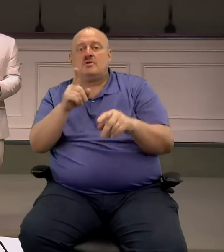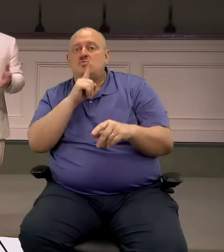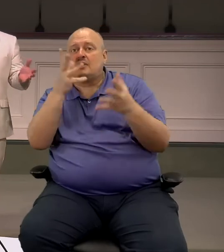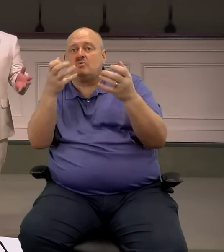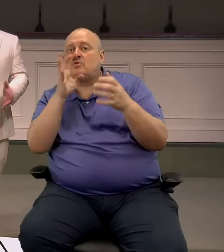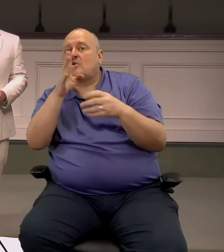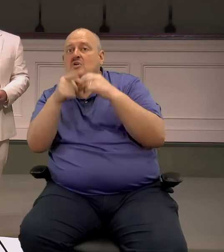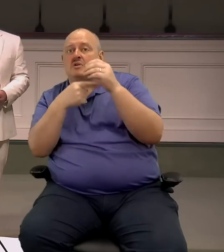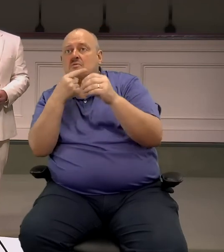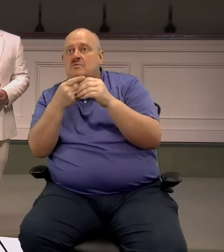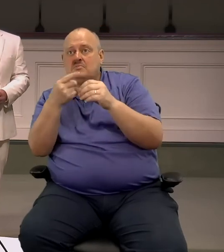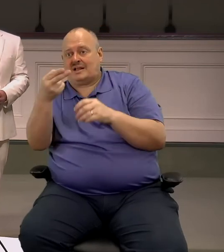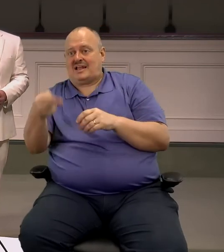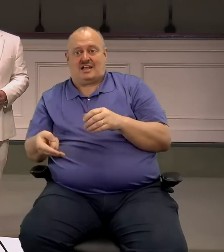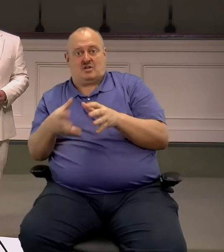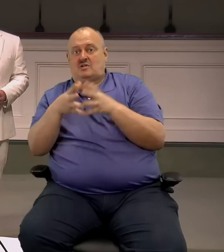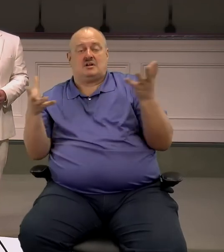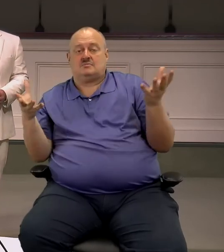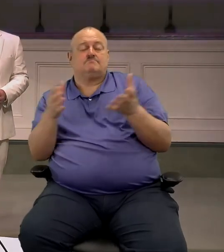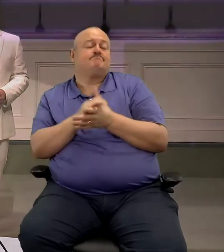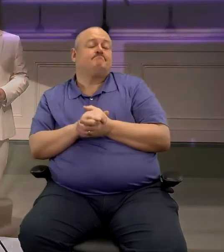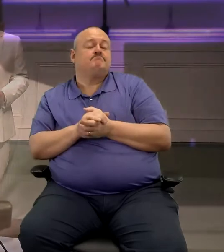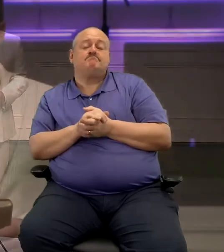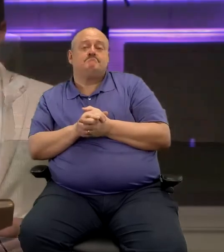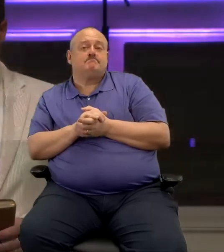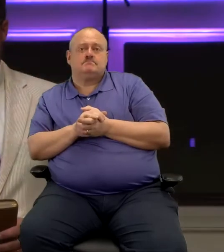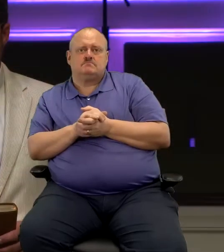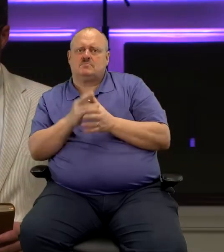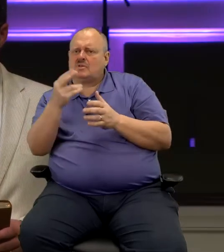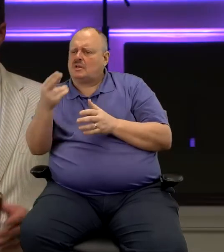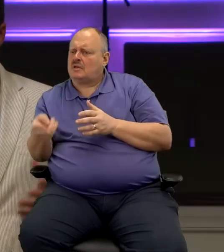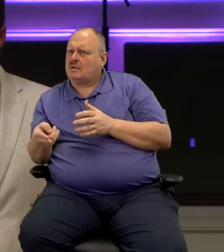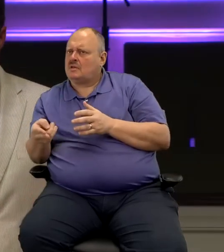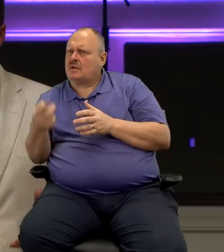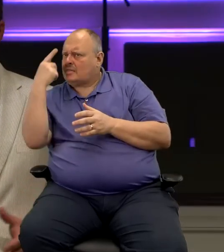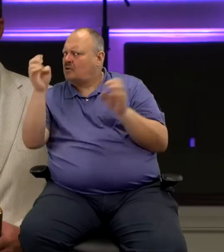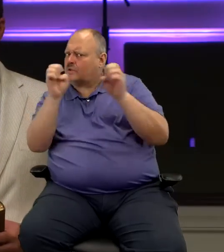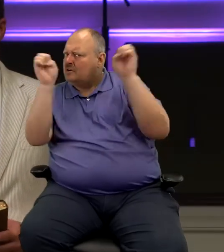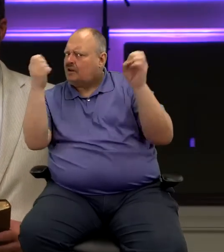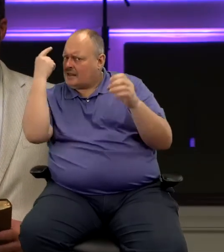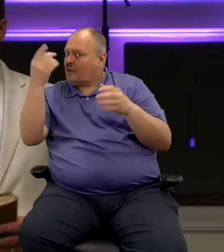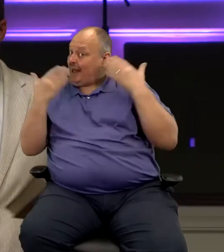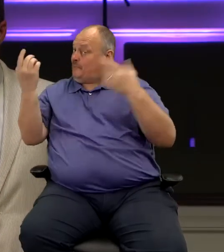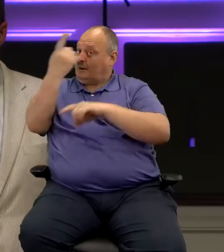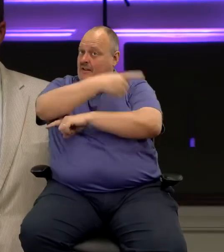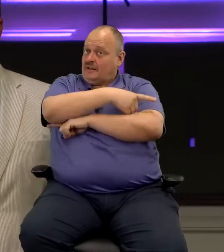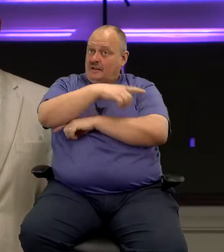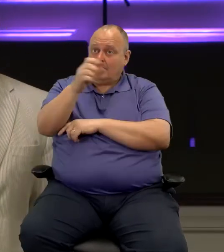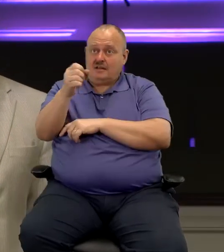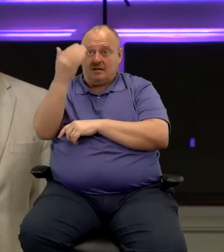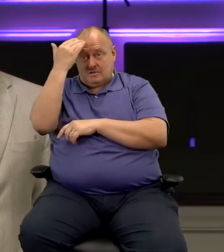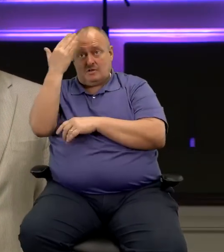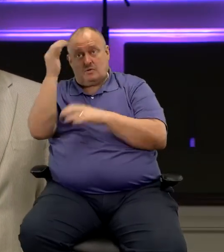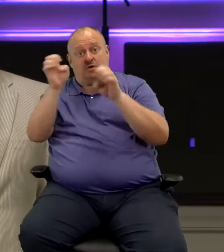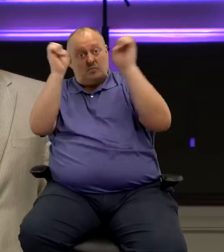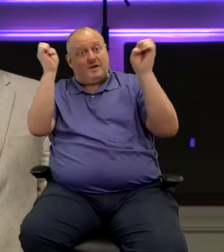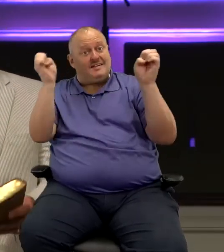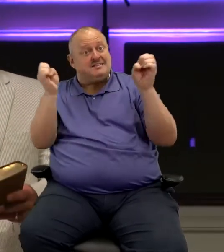talk about hell much anymore. You say, hell, this is Easter. I thought this was a happy day. You know why Easter is so